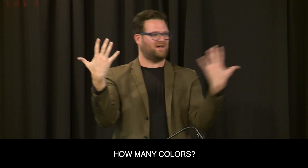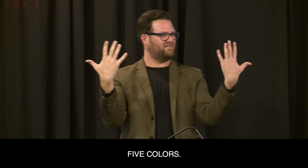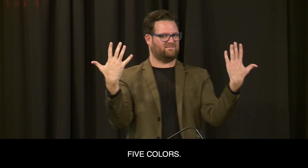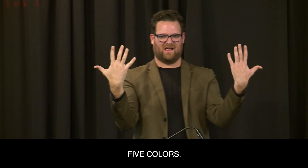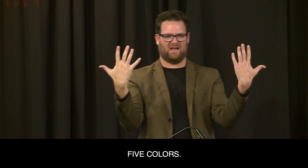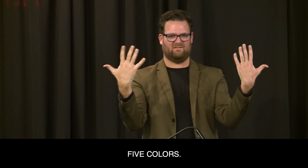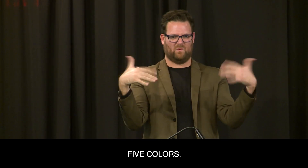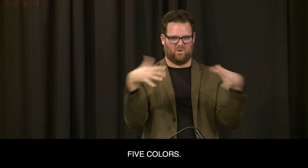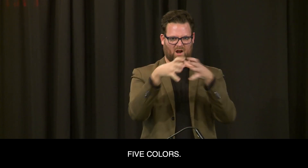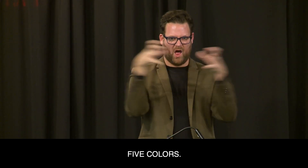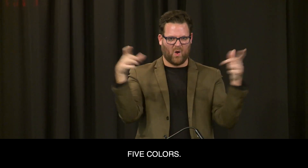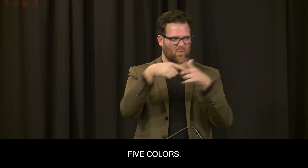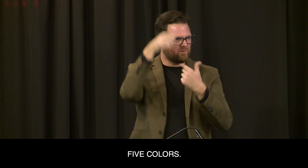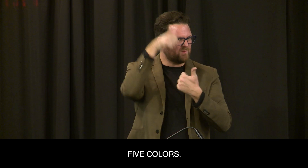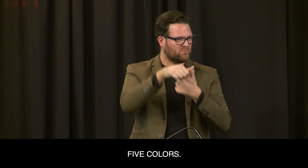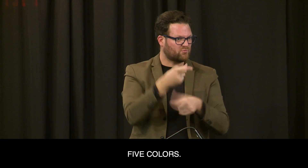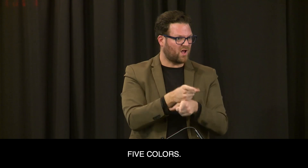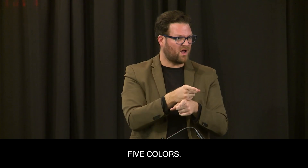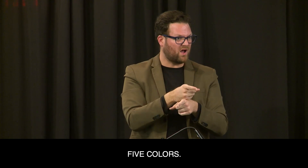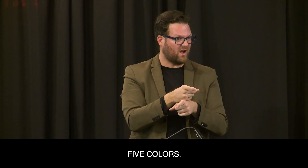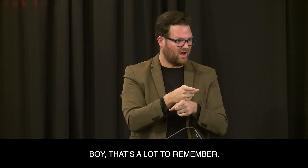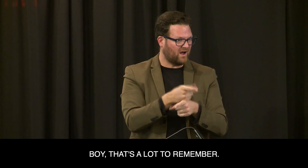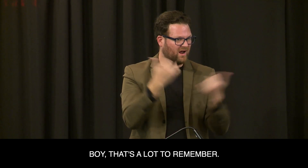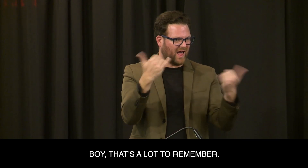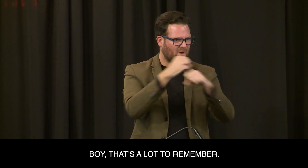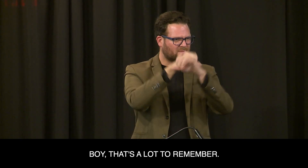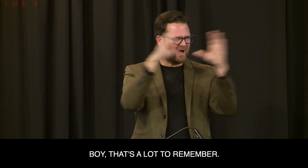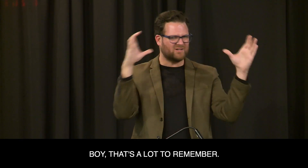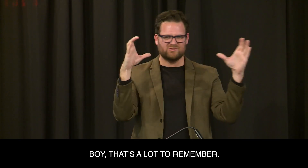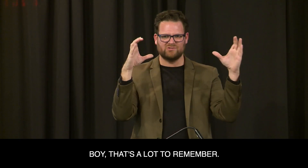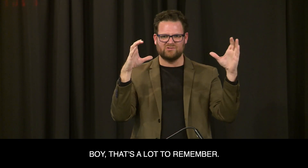5 colors. Boy, that's a lot to remember.